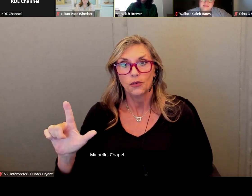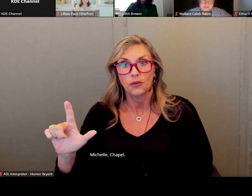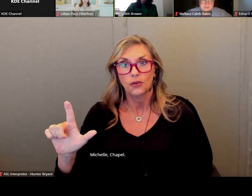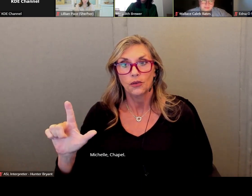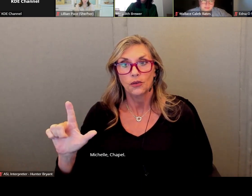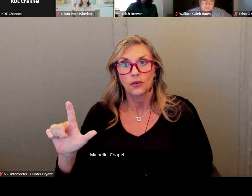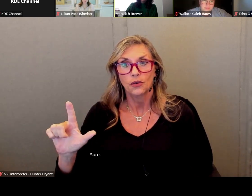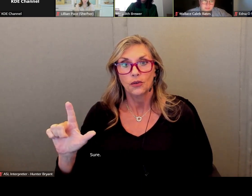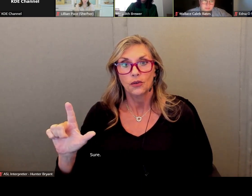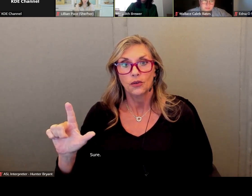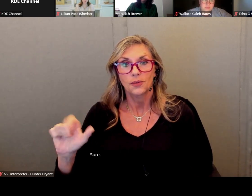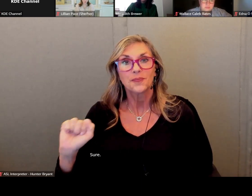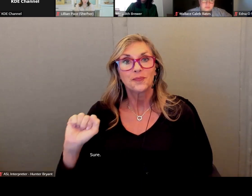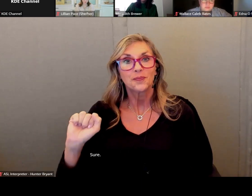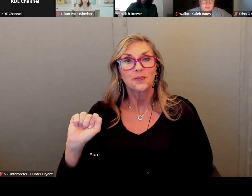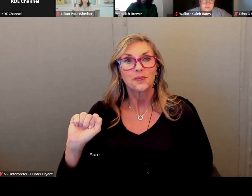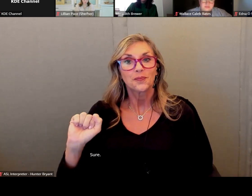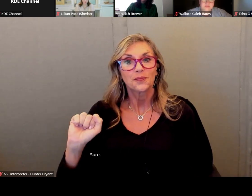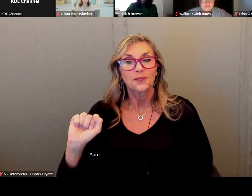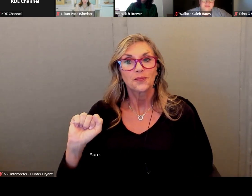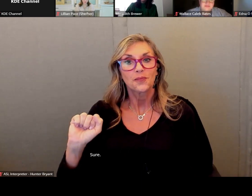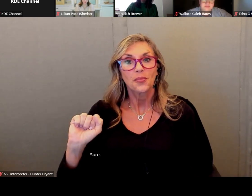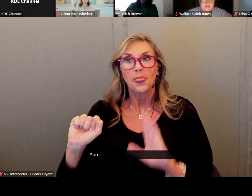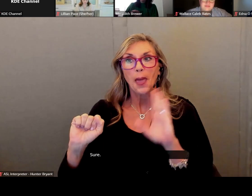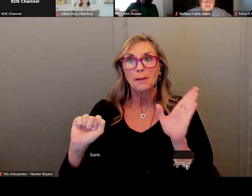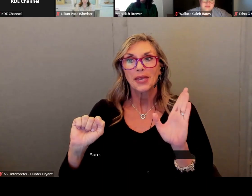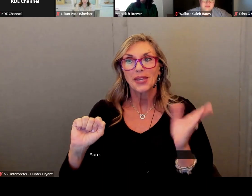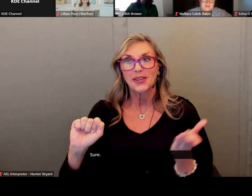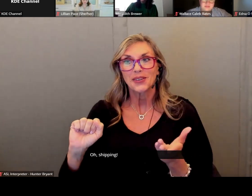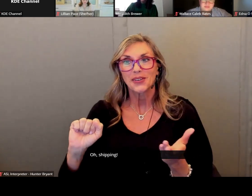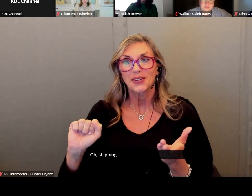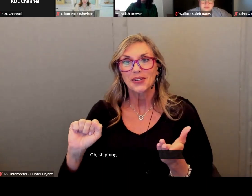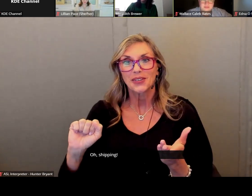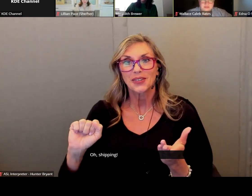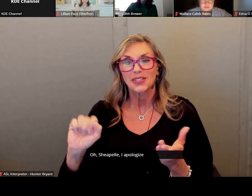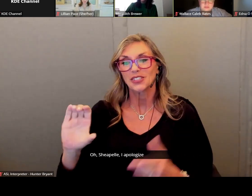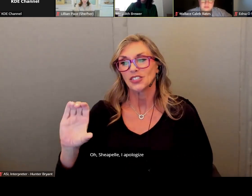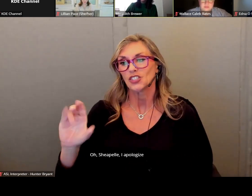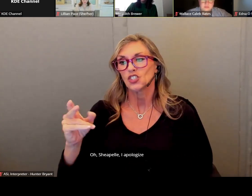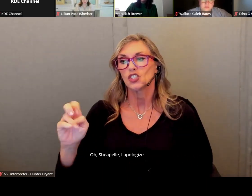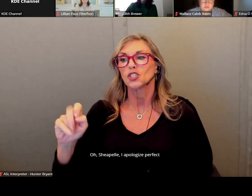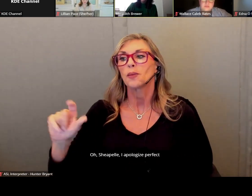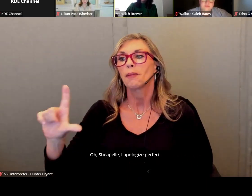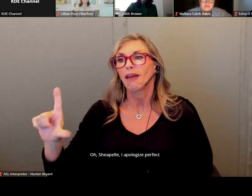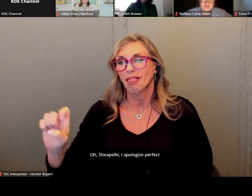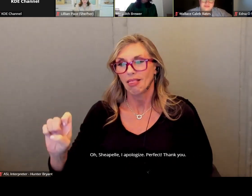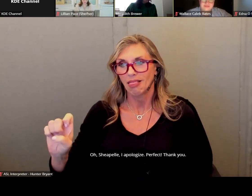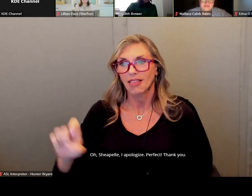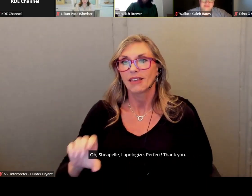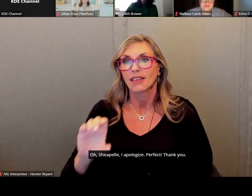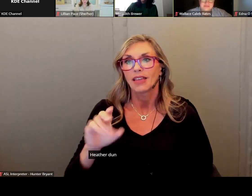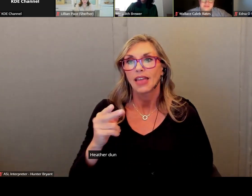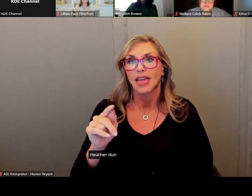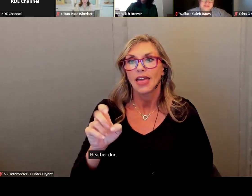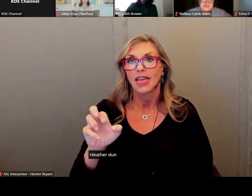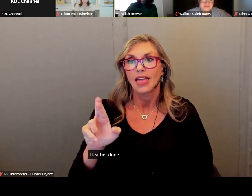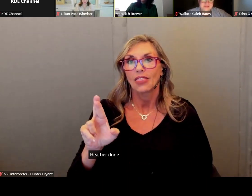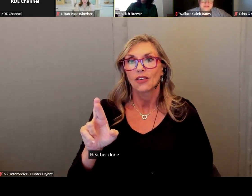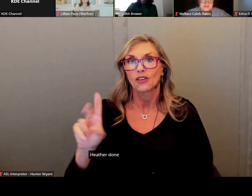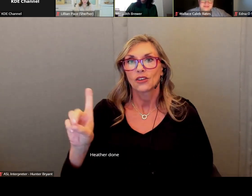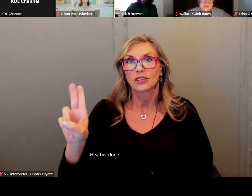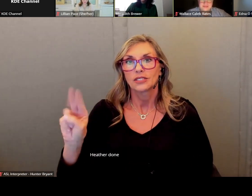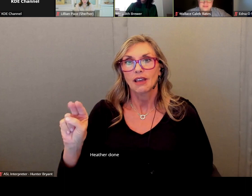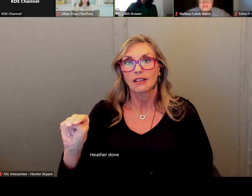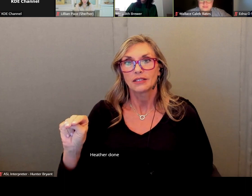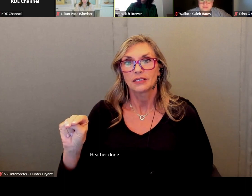Heather. Chappell, and I'm here. Oh, Chappelle. I apologize. Perfect. Thank you. Heather Dunn.